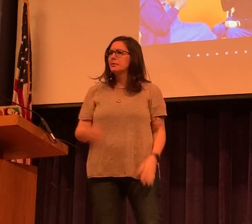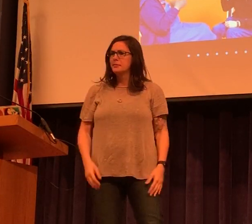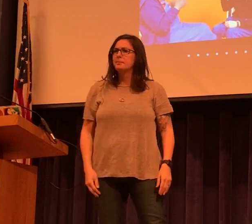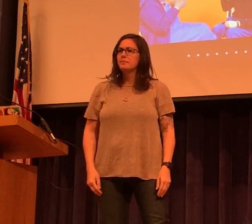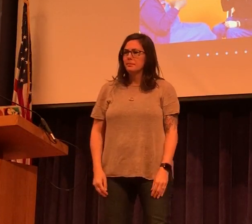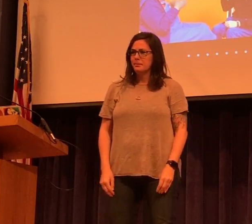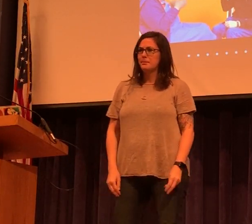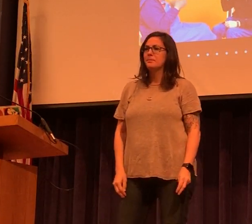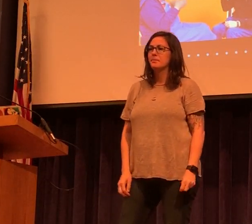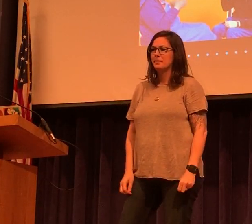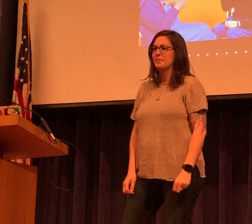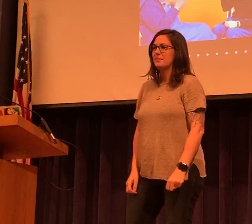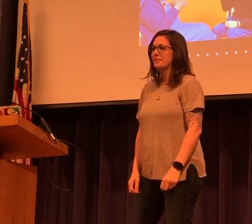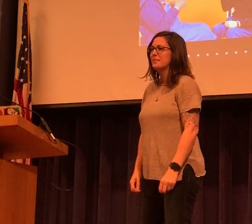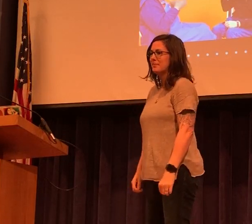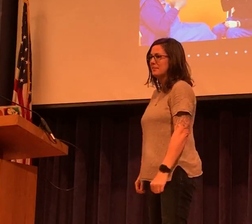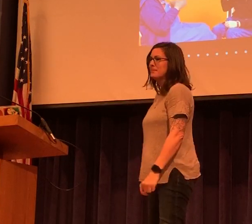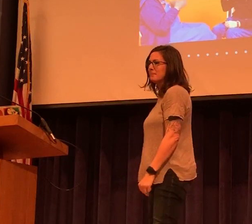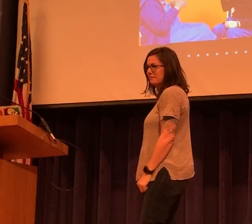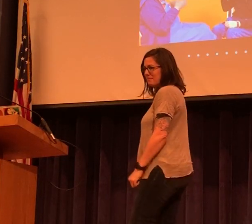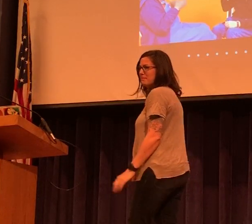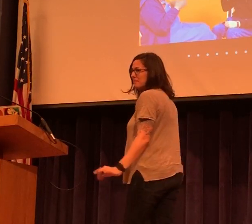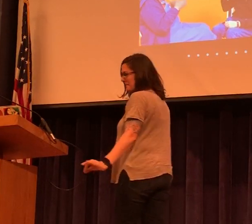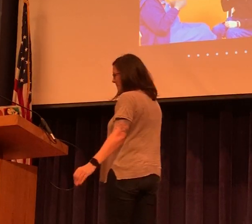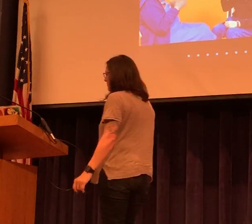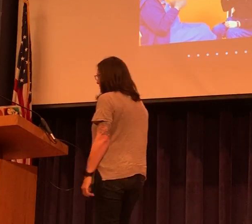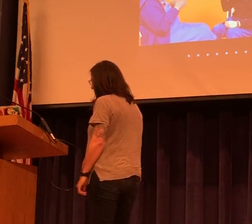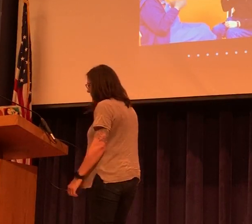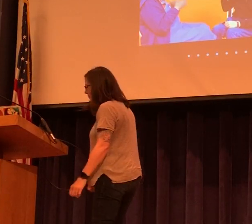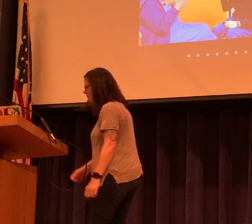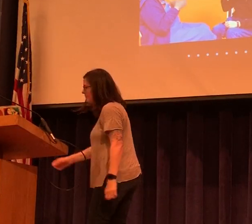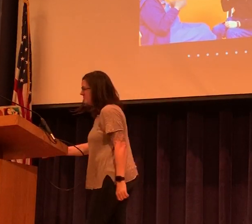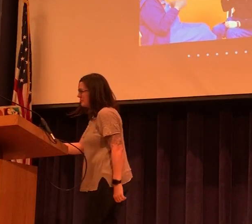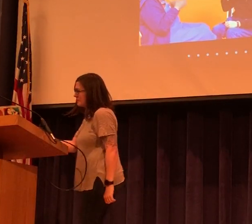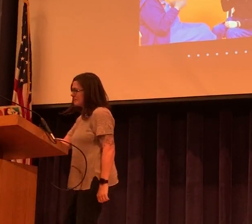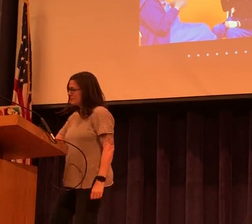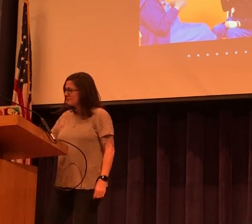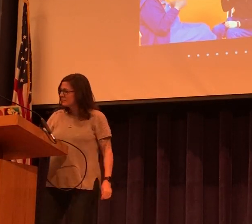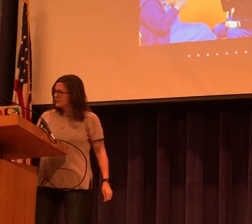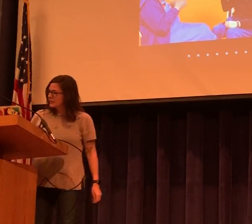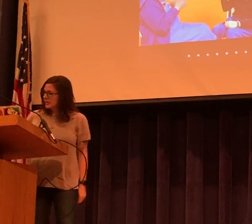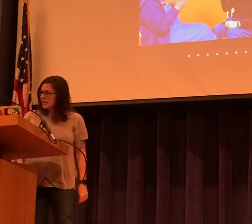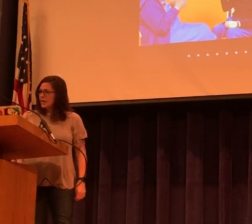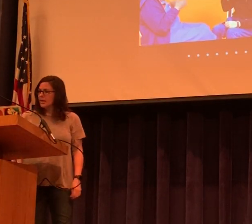language, and how what we know about human language informs how we work with signing communities.